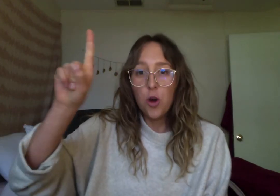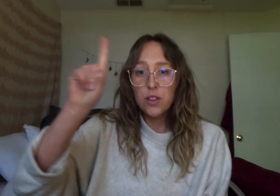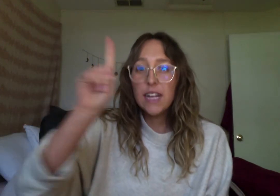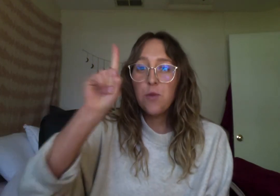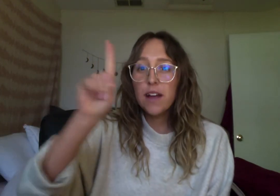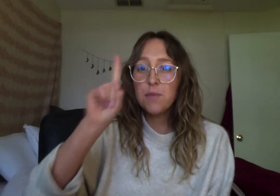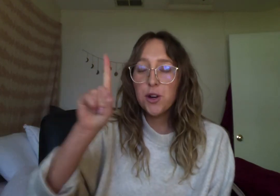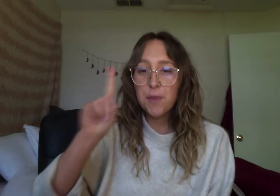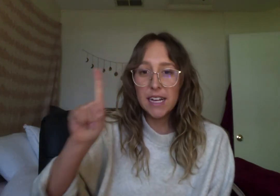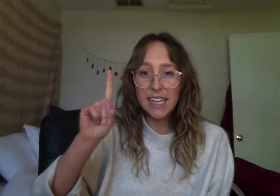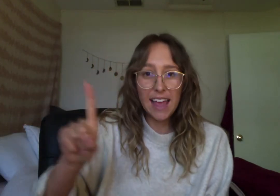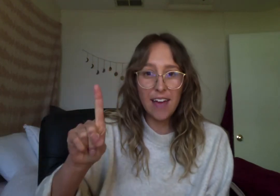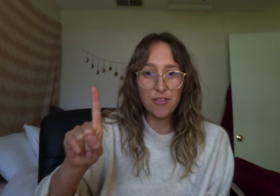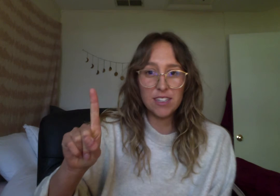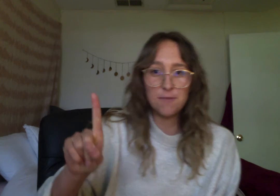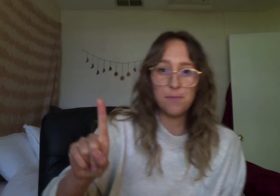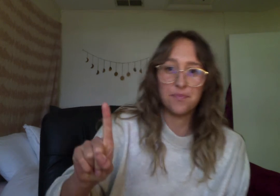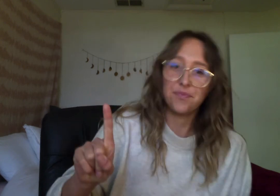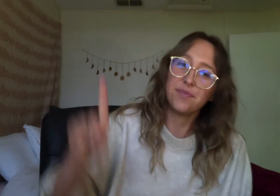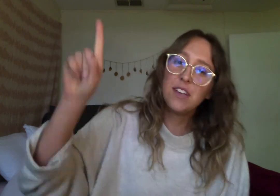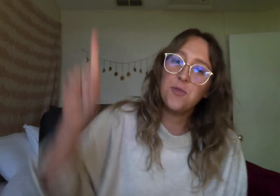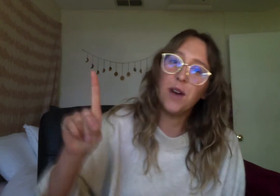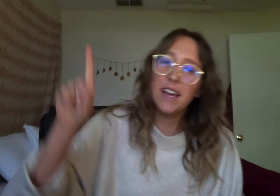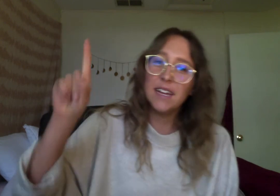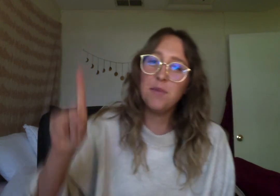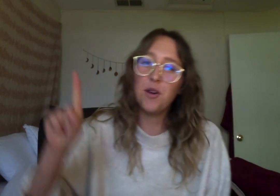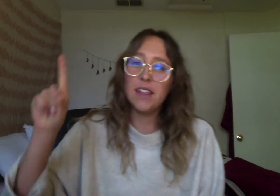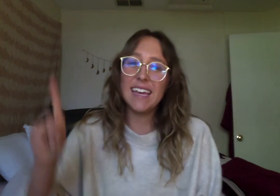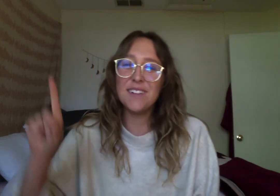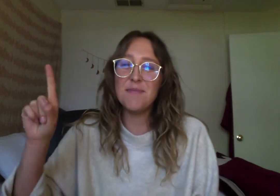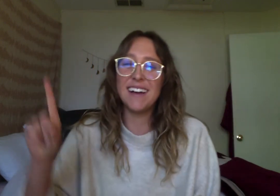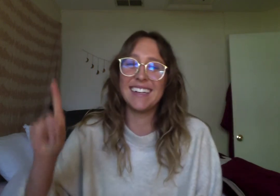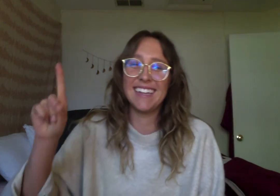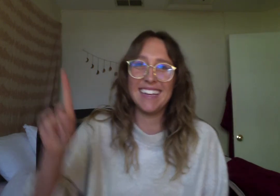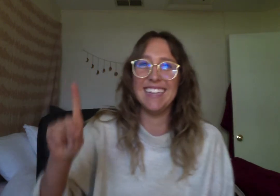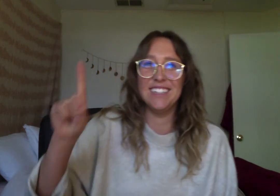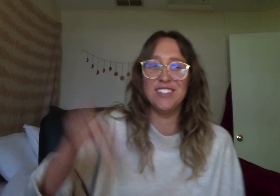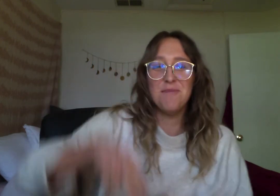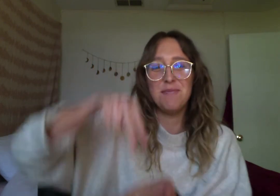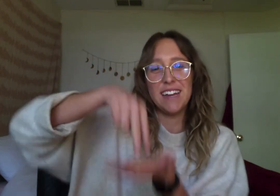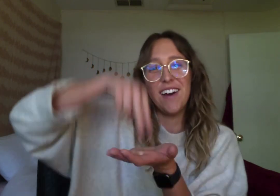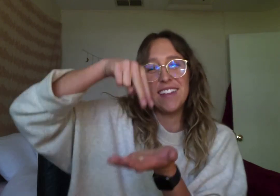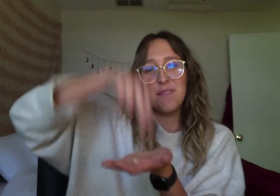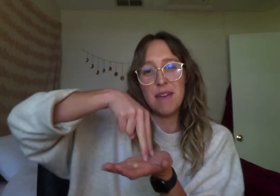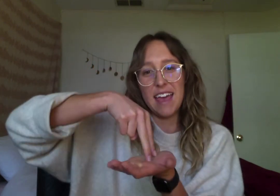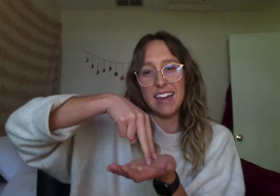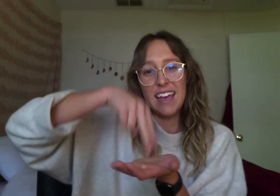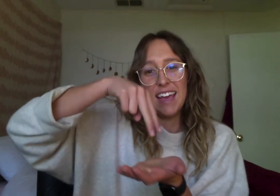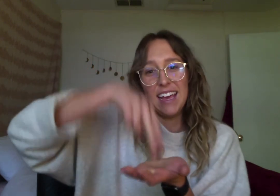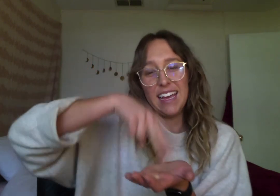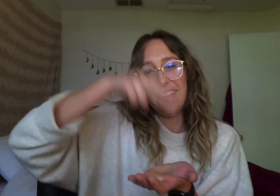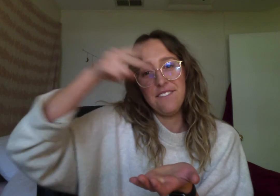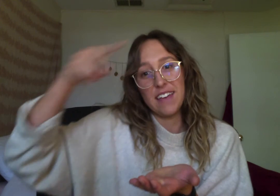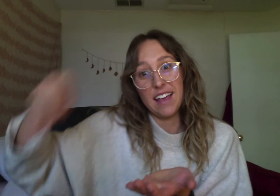Only one more monkey left. One more little monkey jumping on the bed. He fell